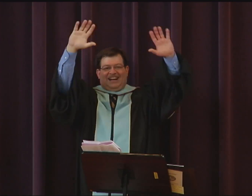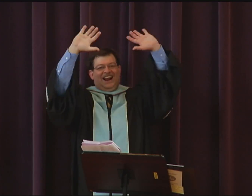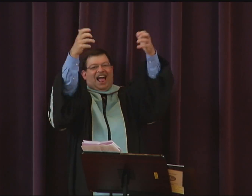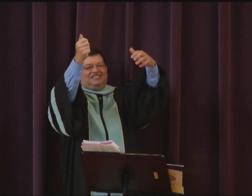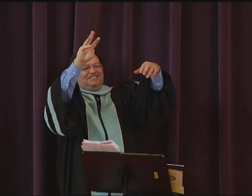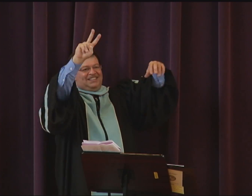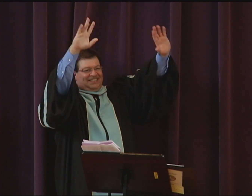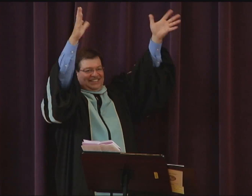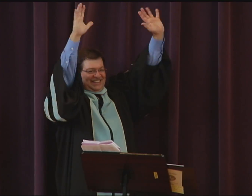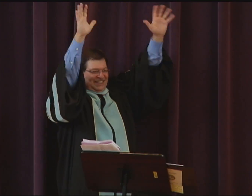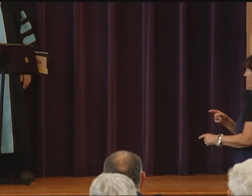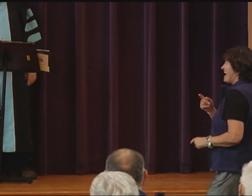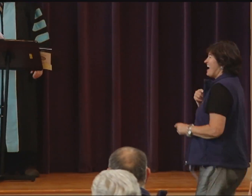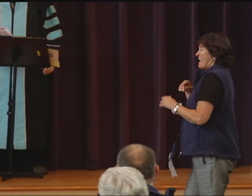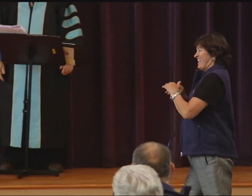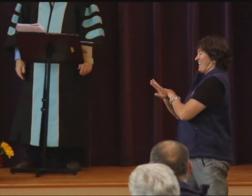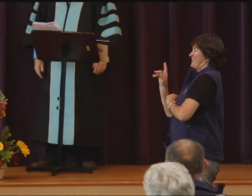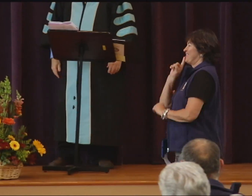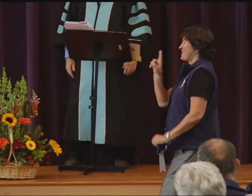Roz Goodstein.